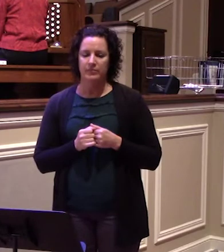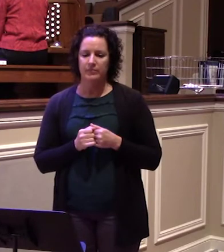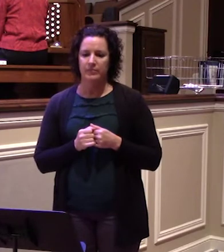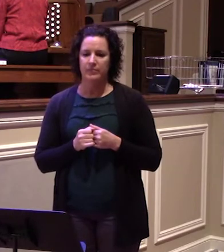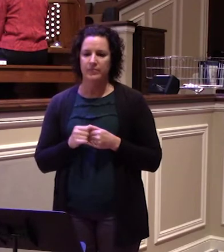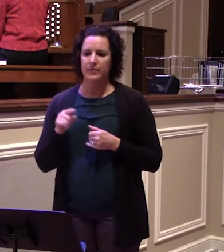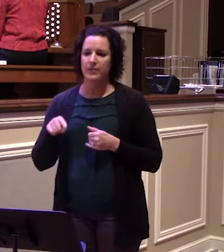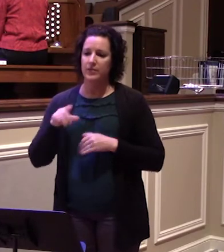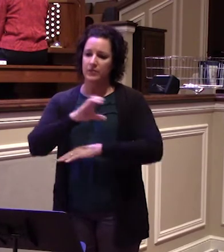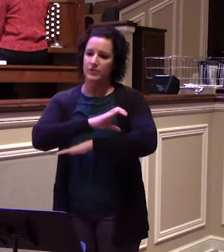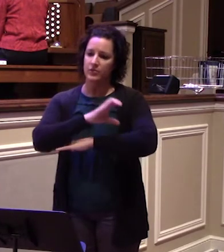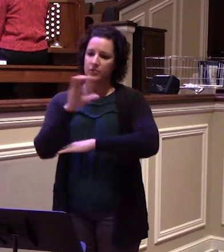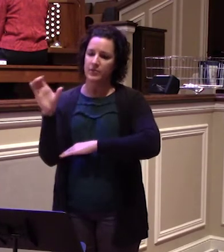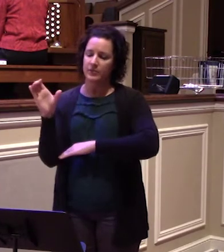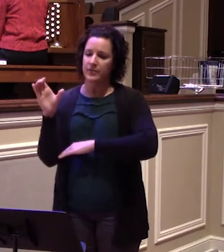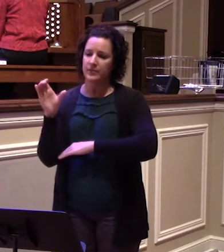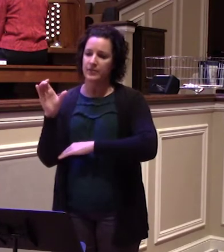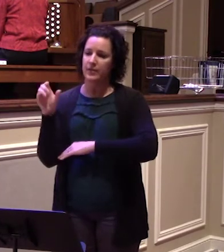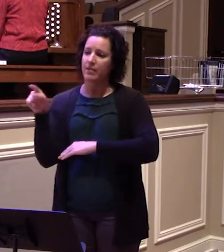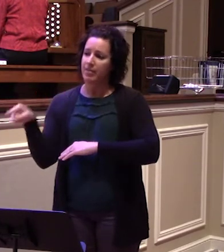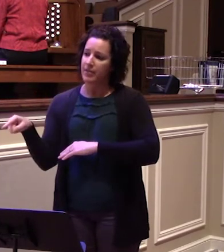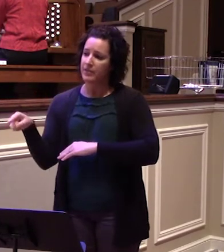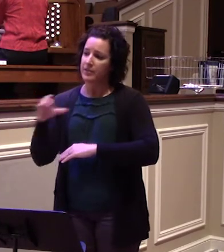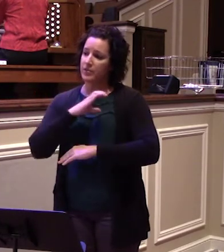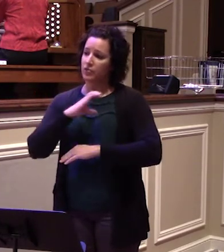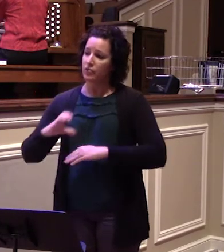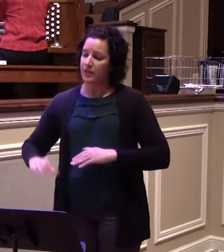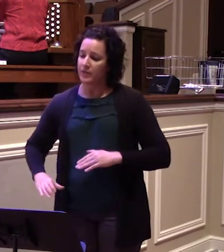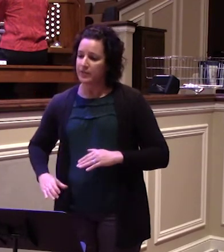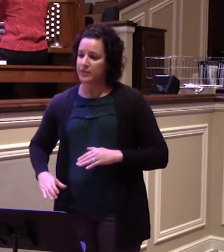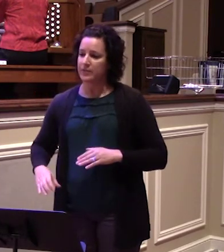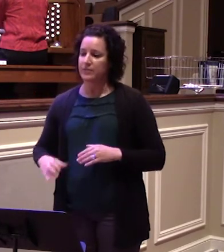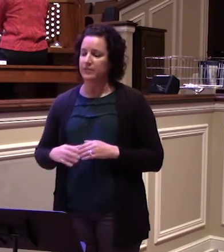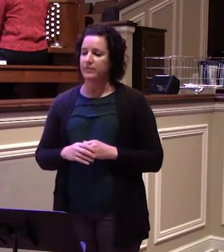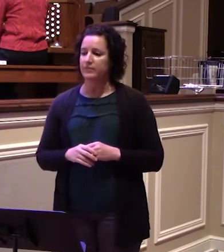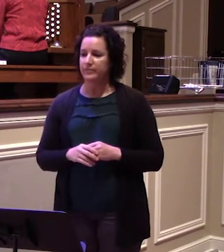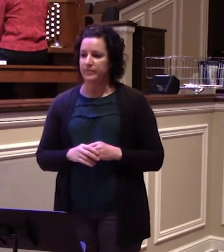But this is Christmas, and this is Christ.